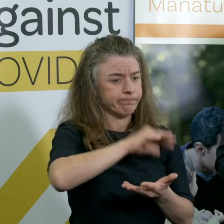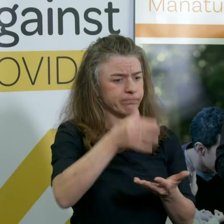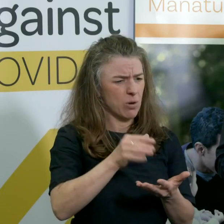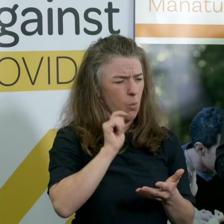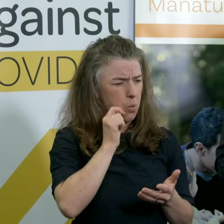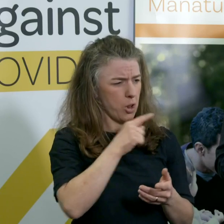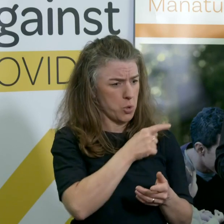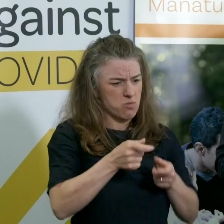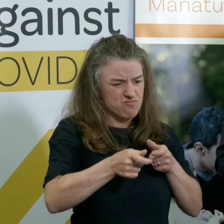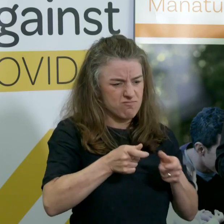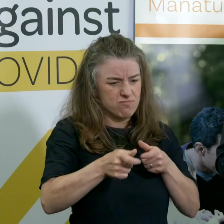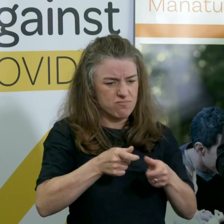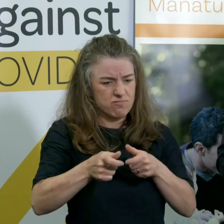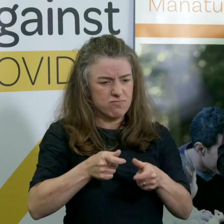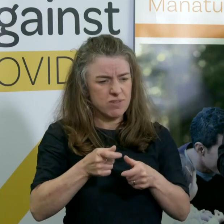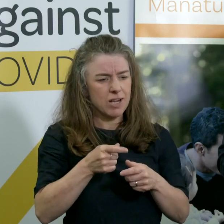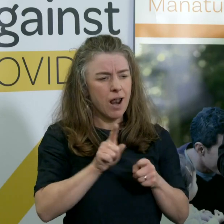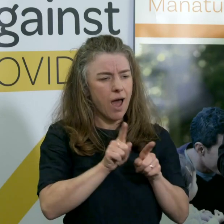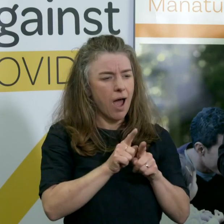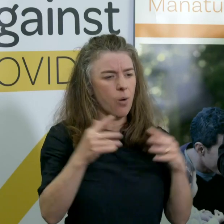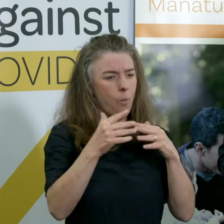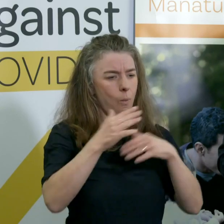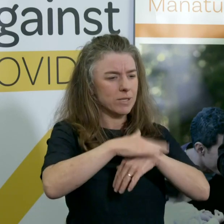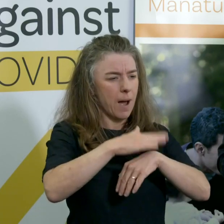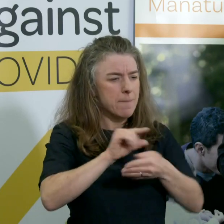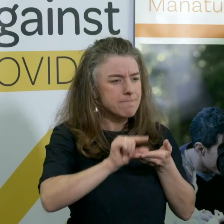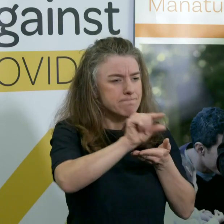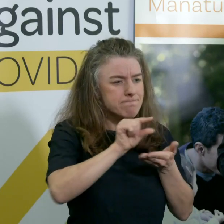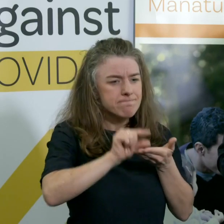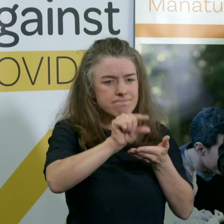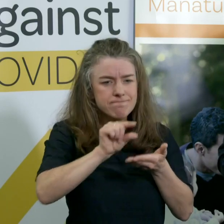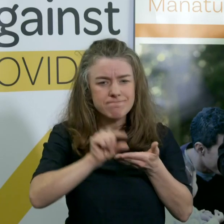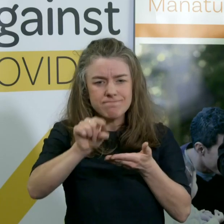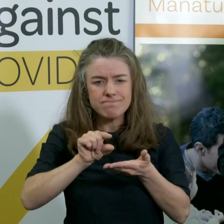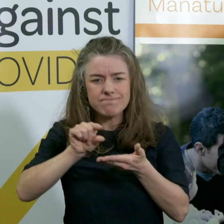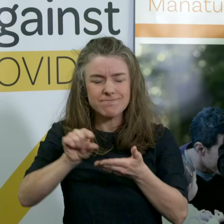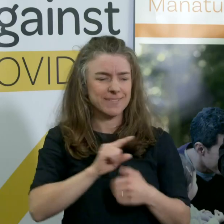wartime rationing where, one family will be allocated this amount of rice for this week? No.